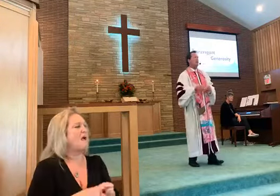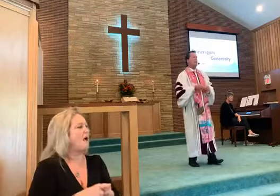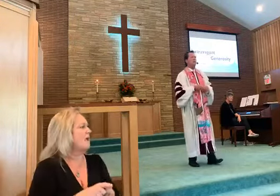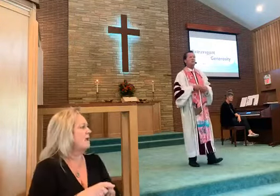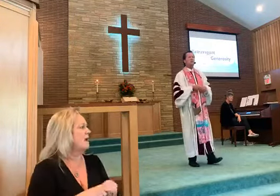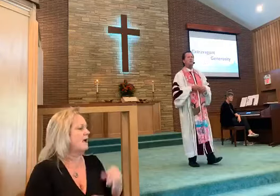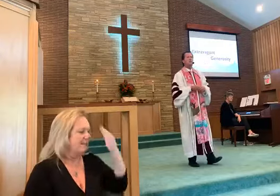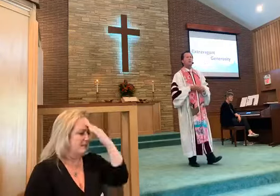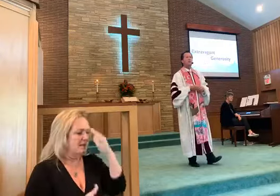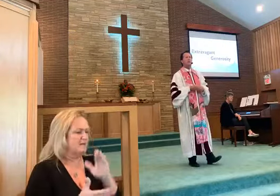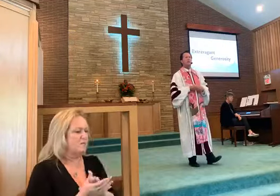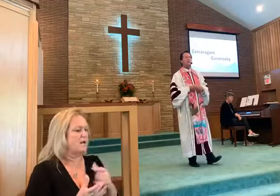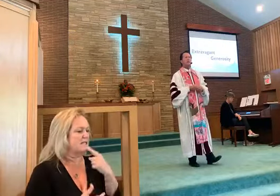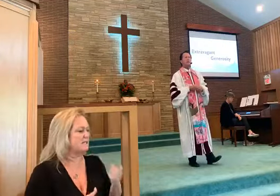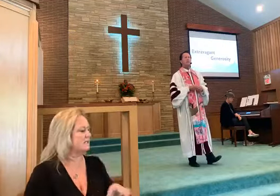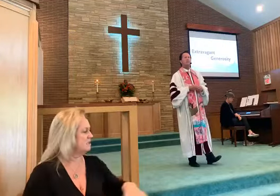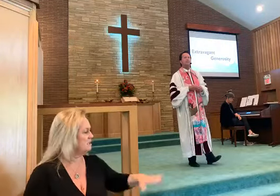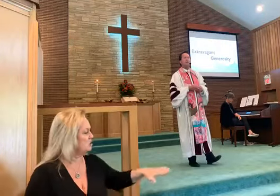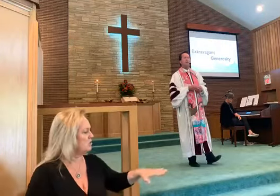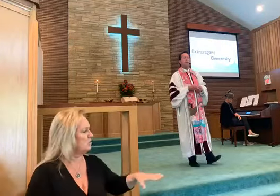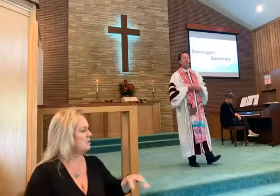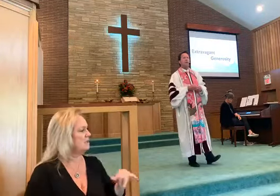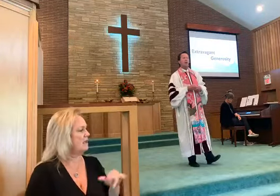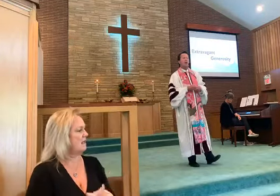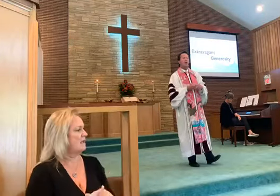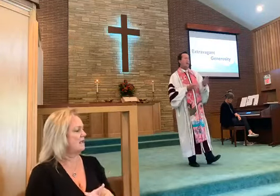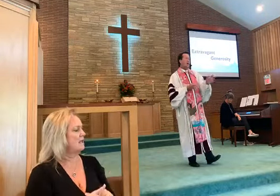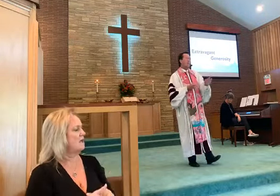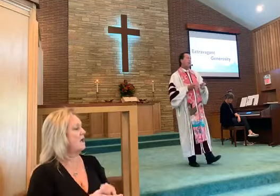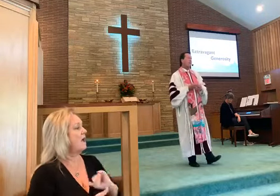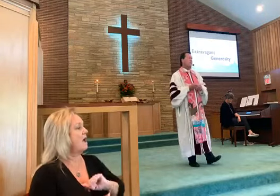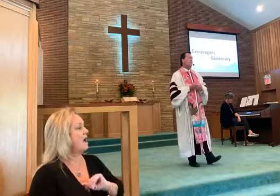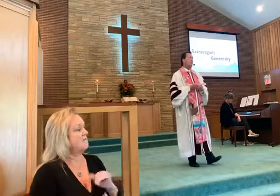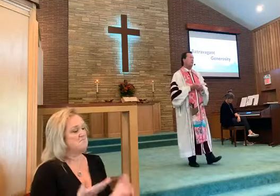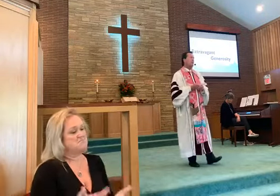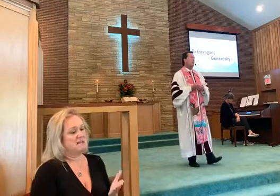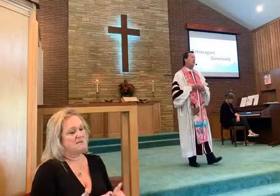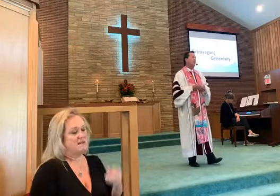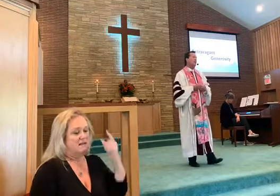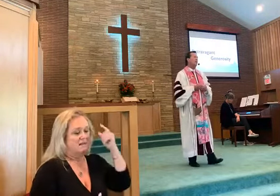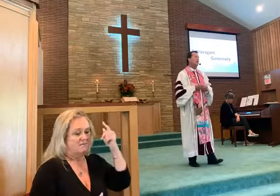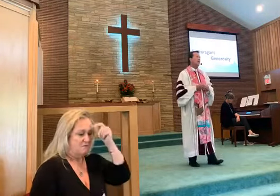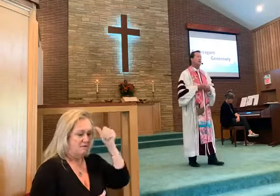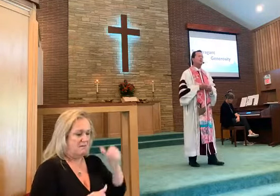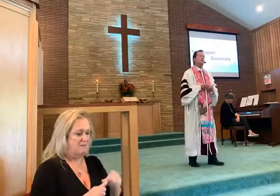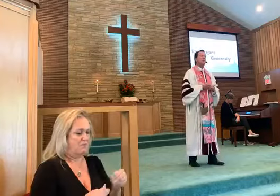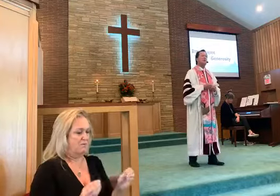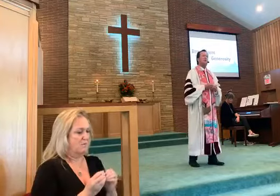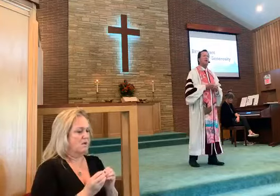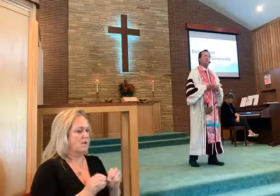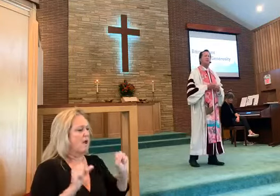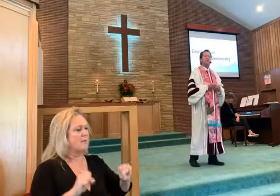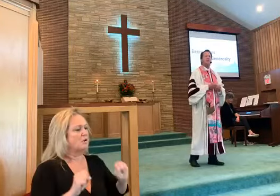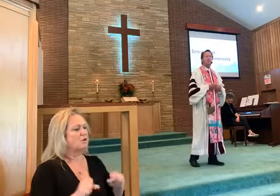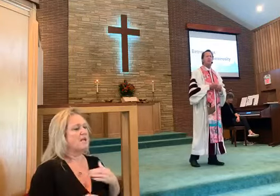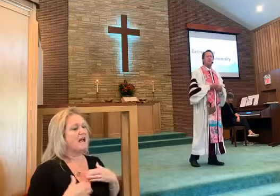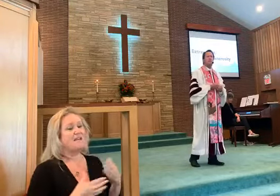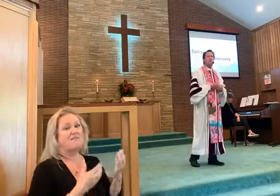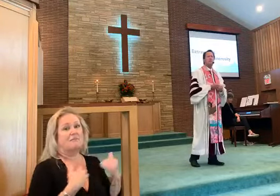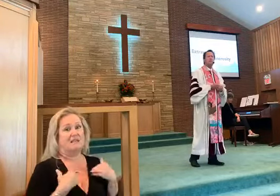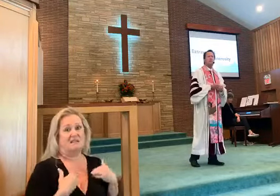believe what I said to the children is that I probably remember more the opportunity that I've been